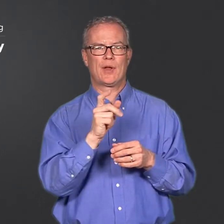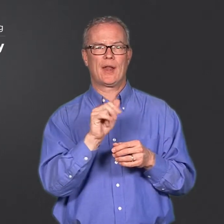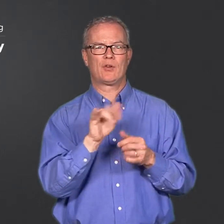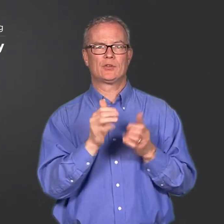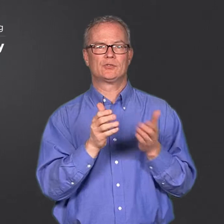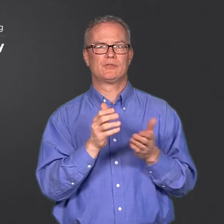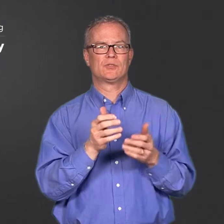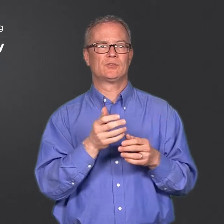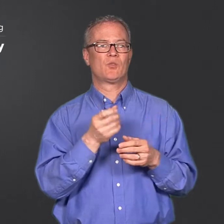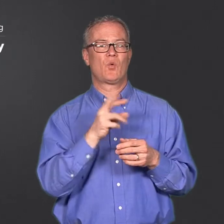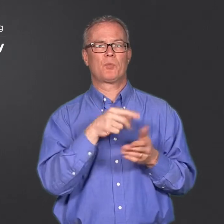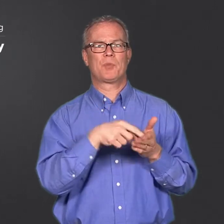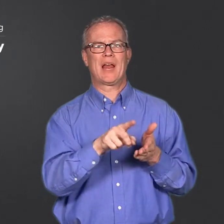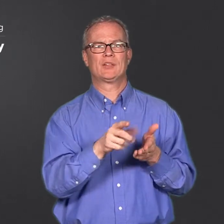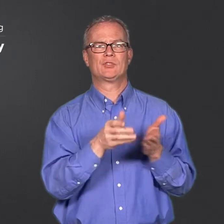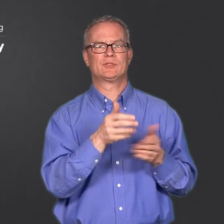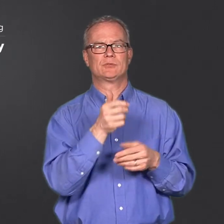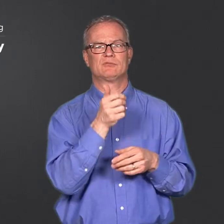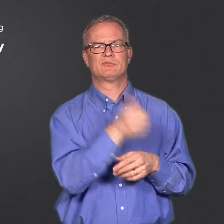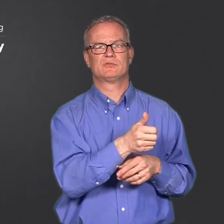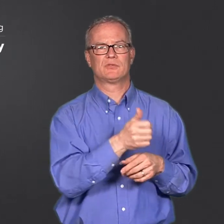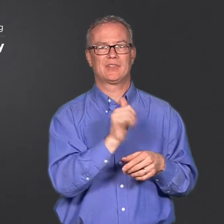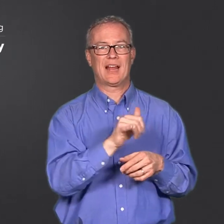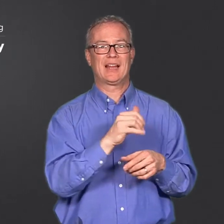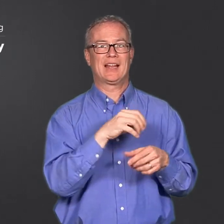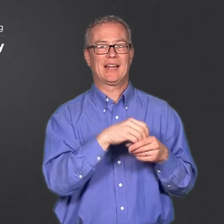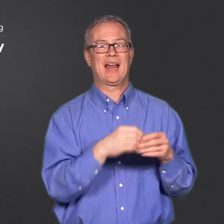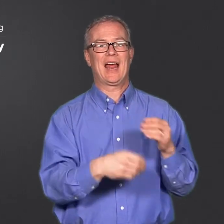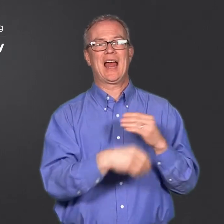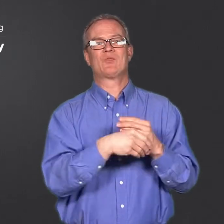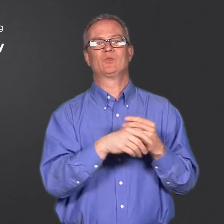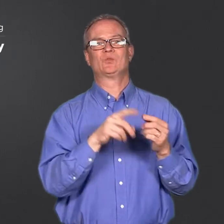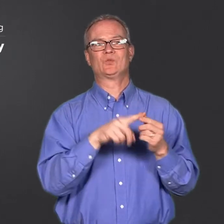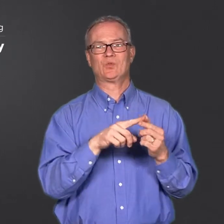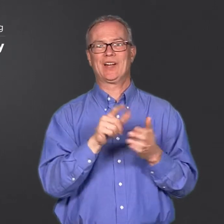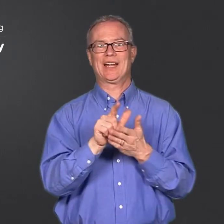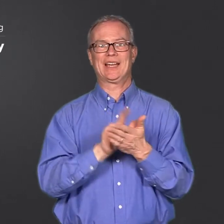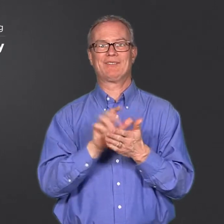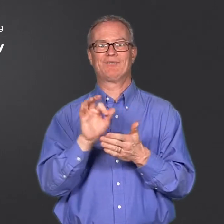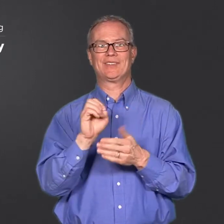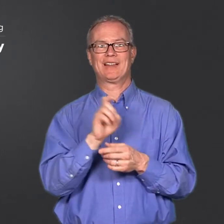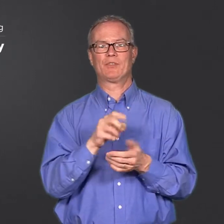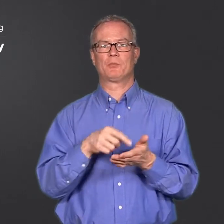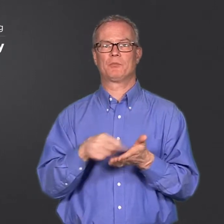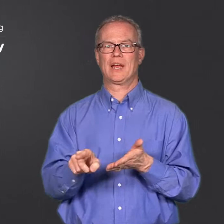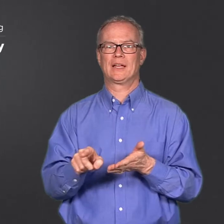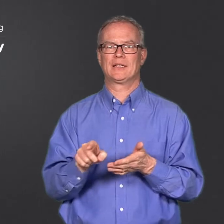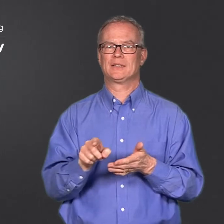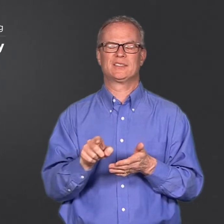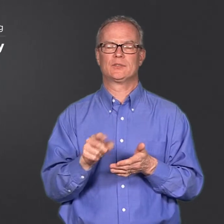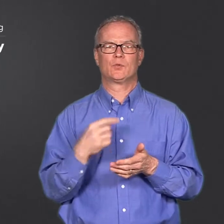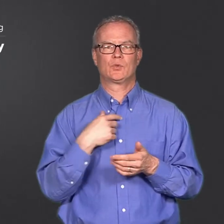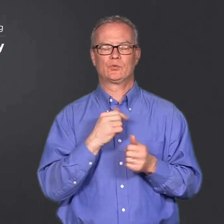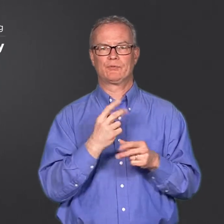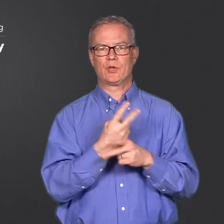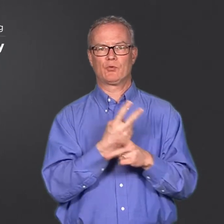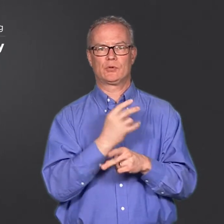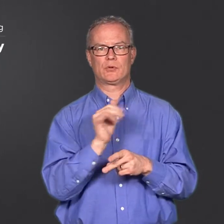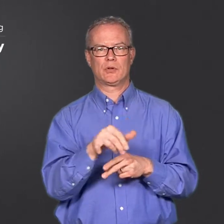attorneys expect them to provide their own auxiliary service or to pay for it themselves, and this is in addition to